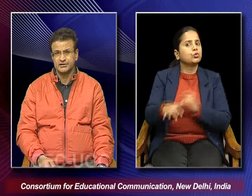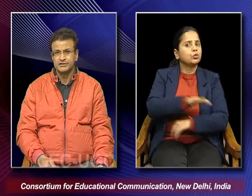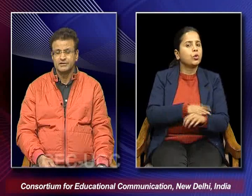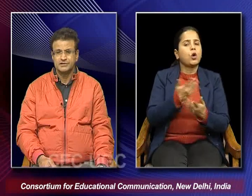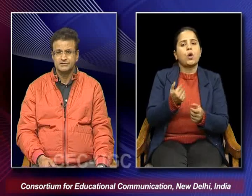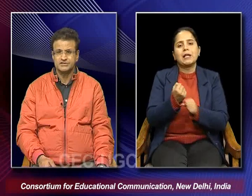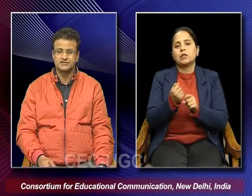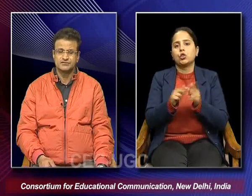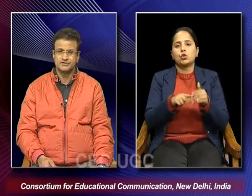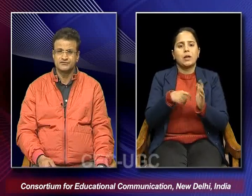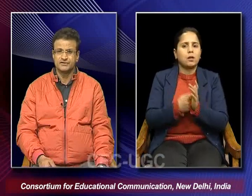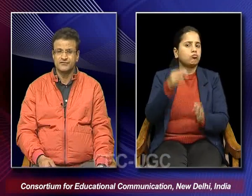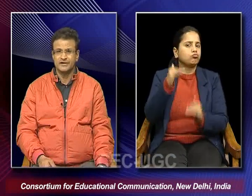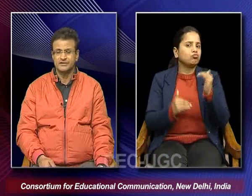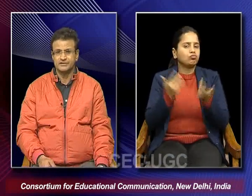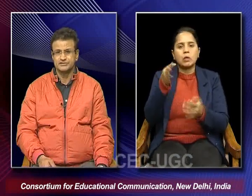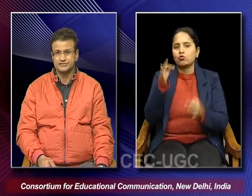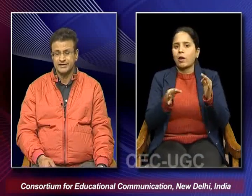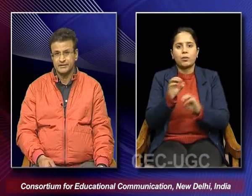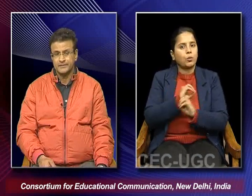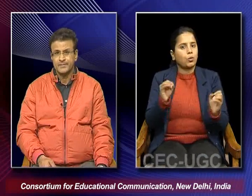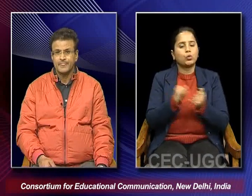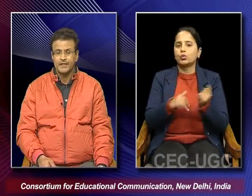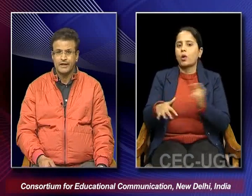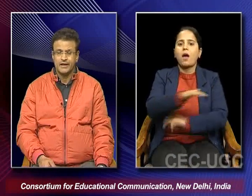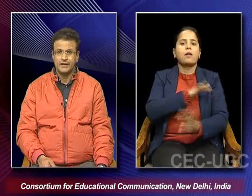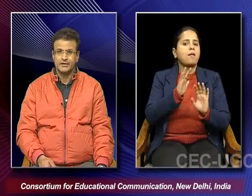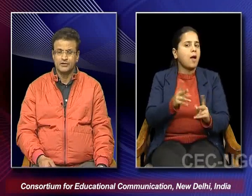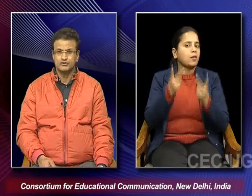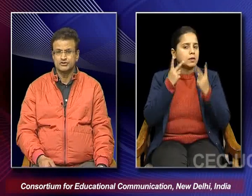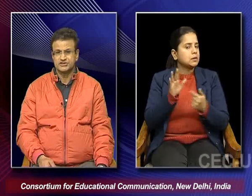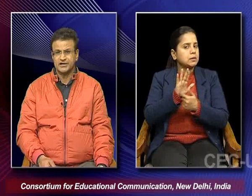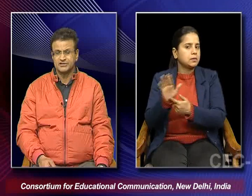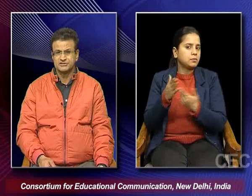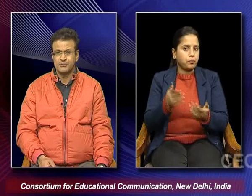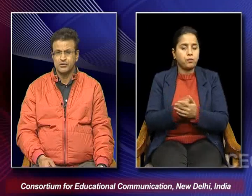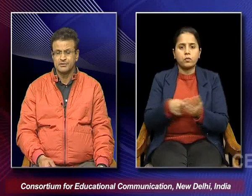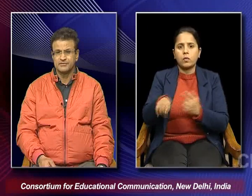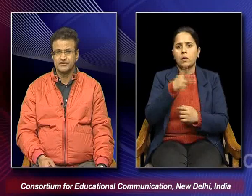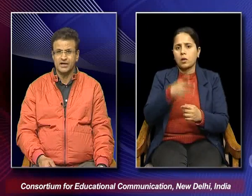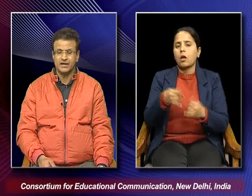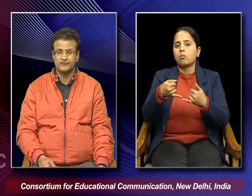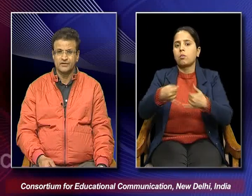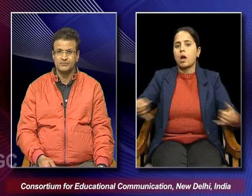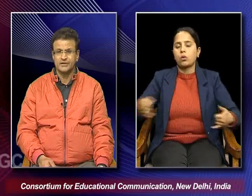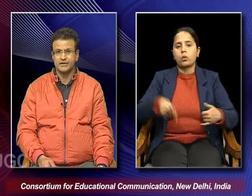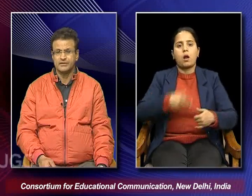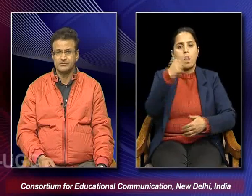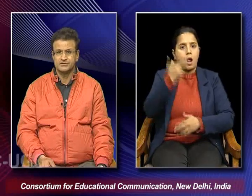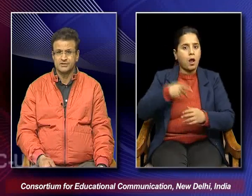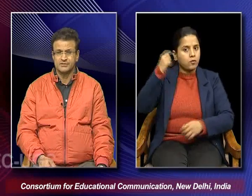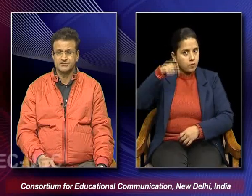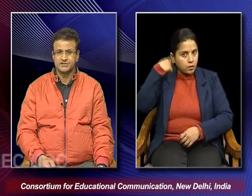gender injustice which we find in the society, and it also straddles the boundary between the art film and